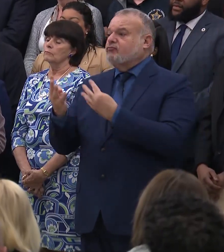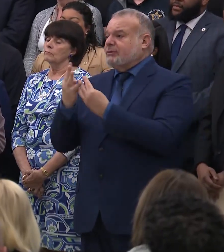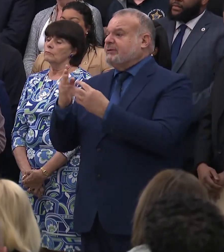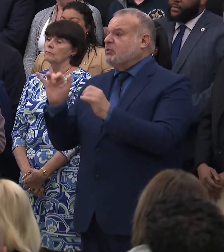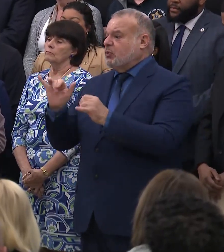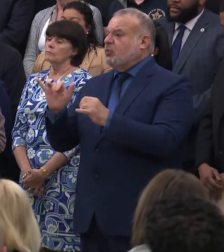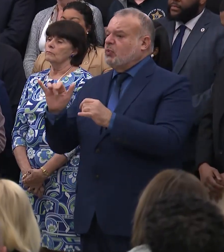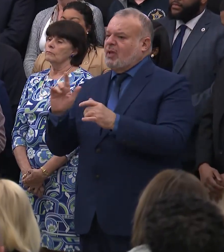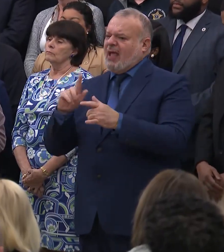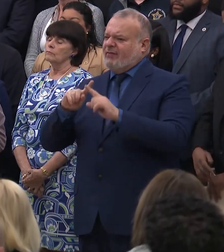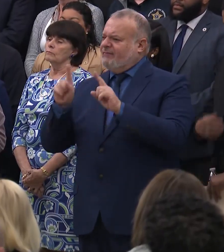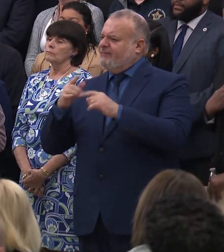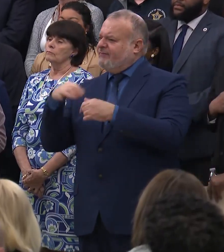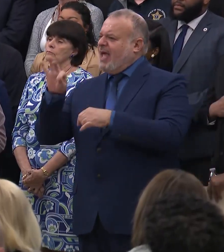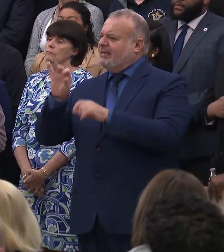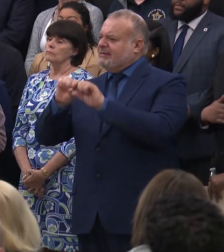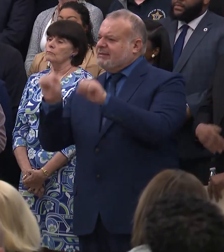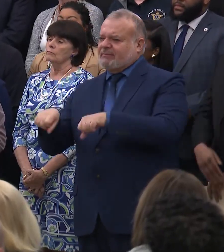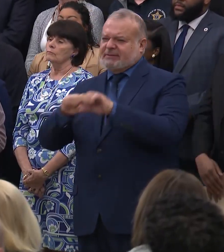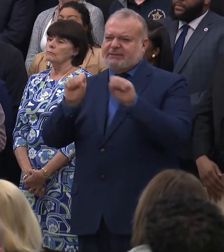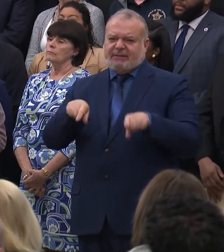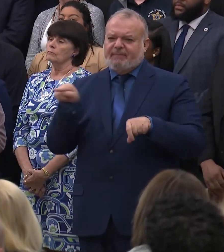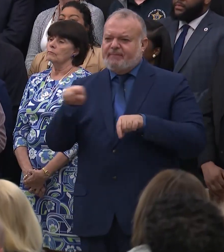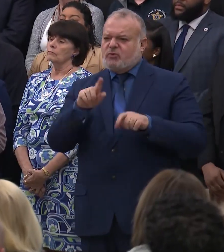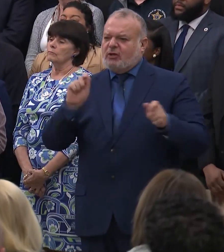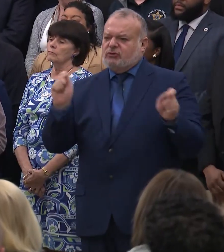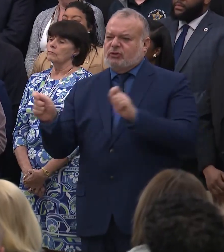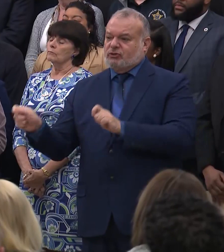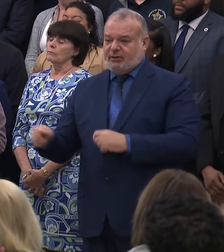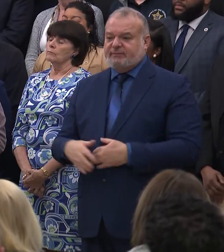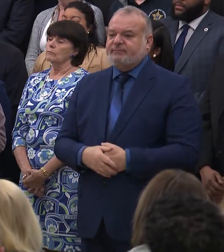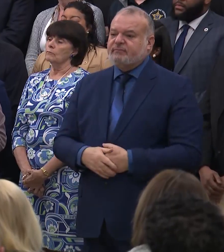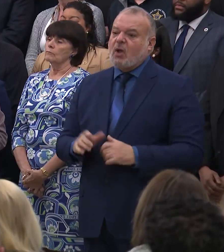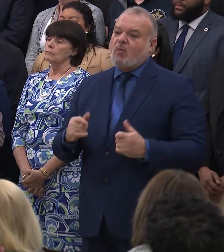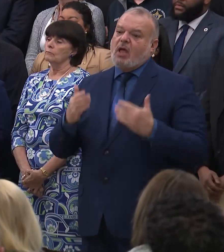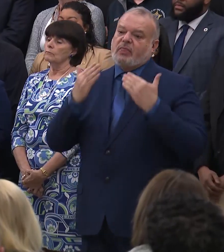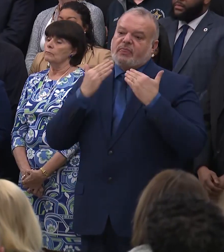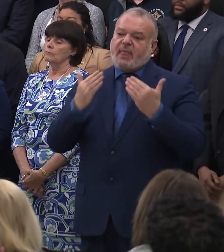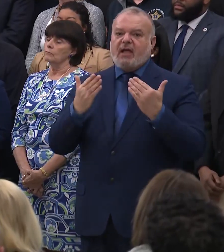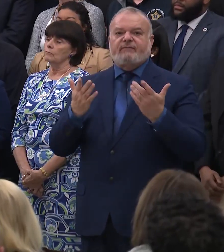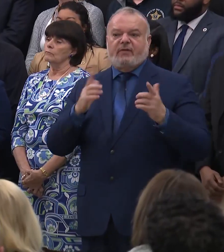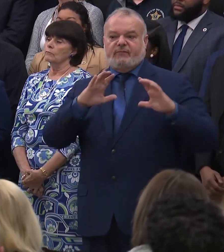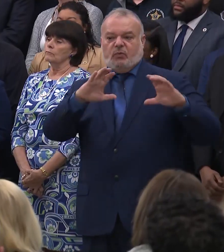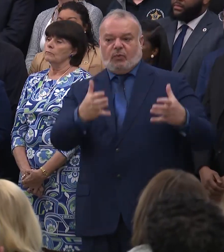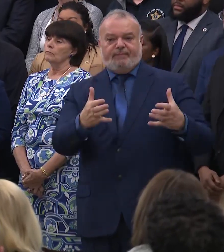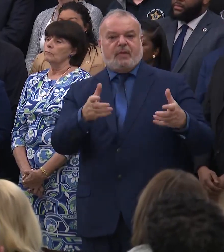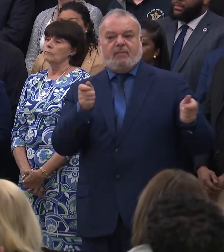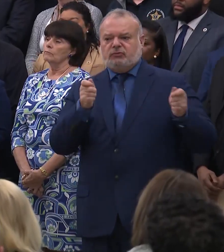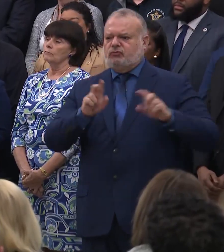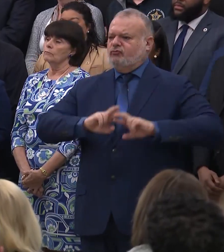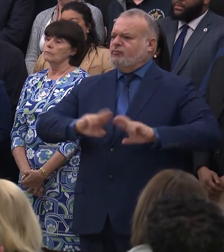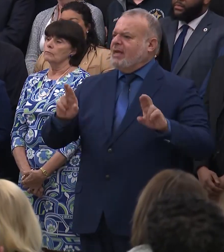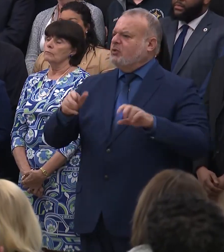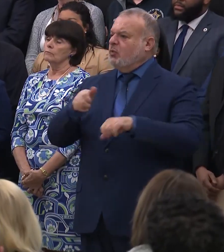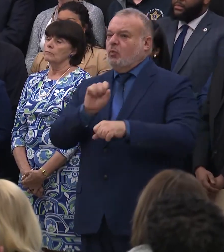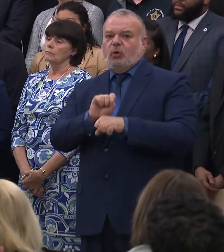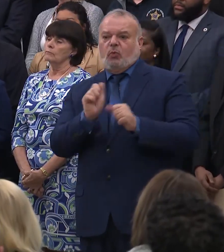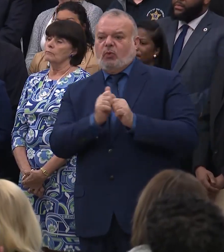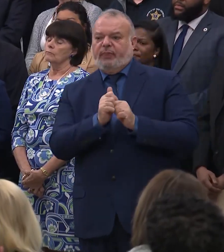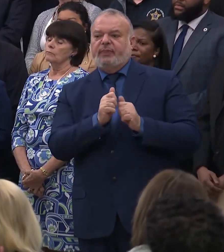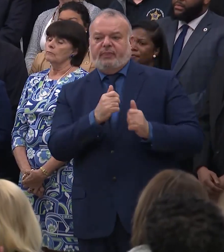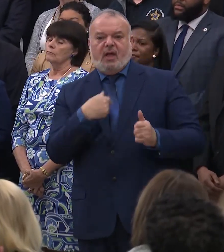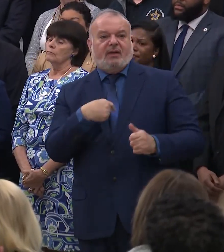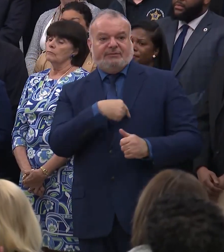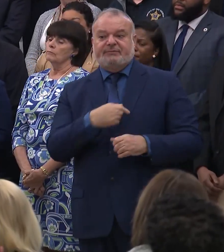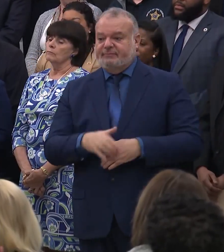an administration where we can actually work with to be able to get things done. None of us does this work by ourselves, so I too